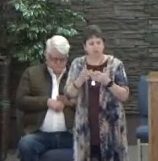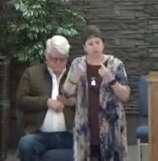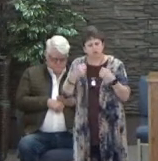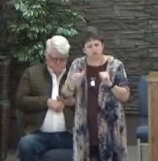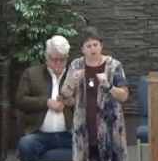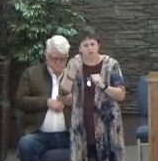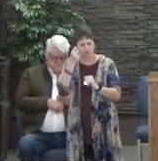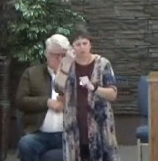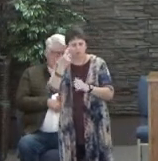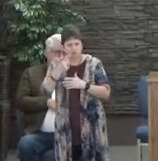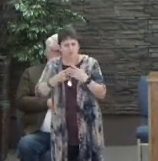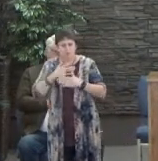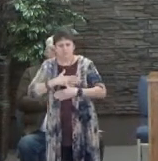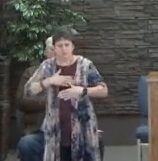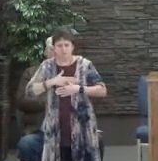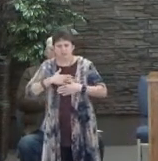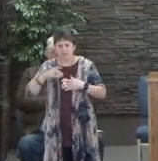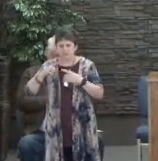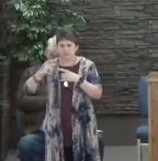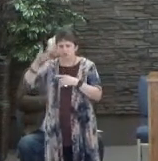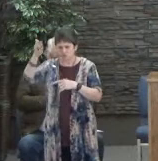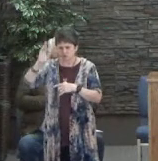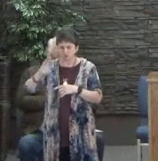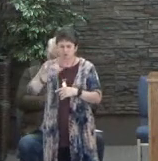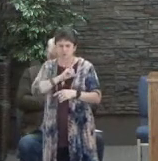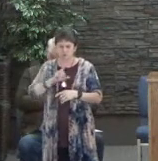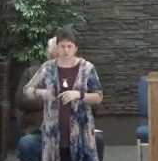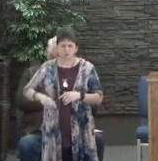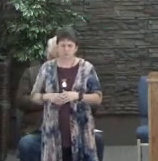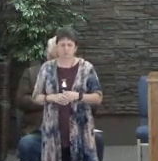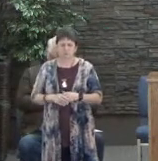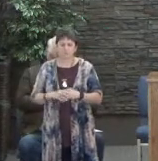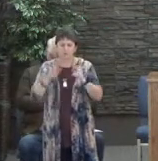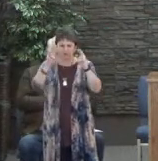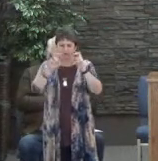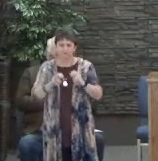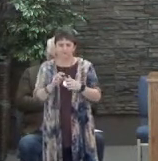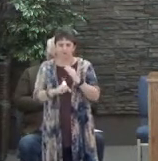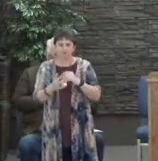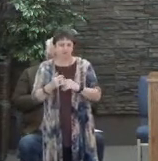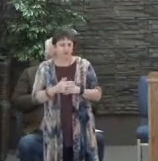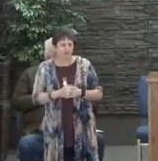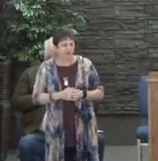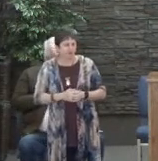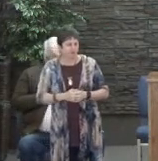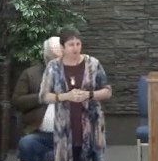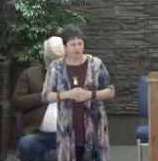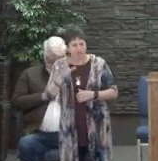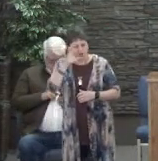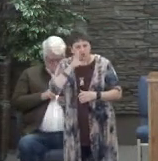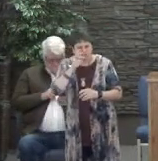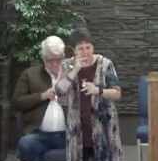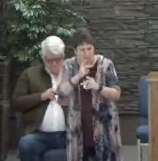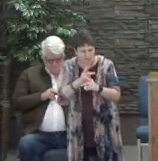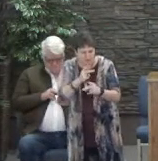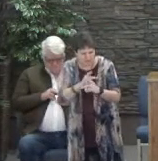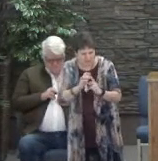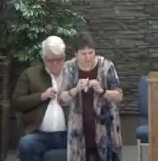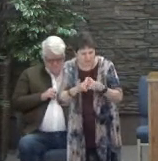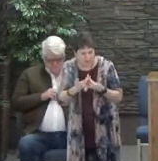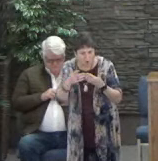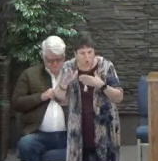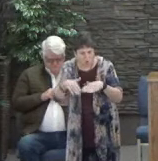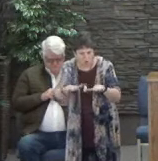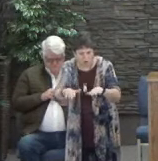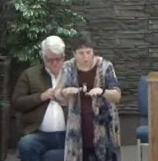to discern what is pleasing to the Lord." Skipping down to verse 15. "Look carefully then how you